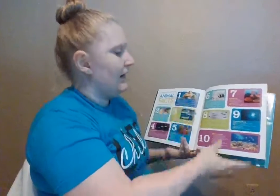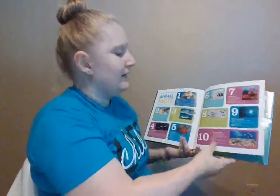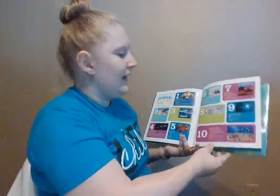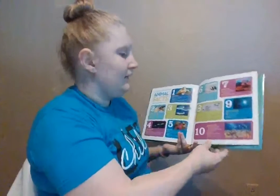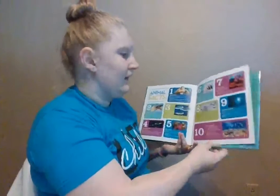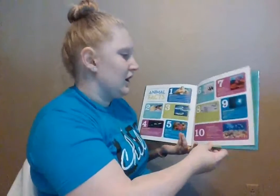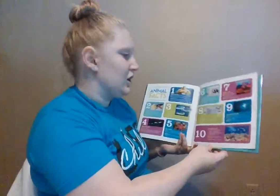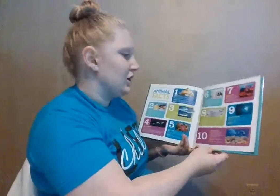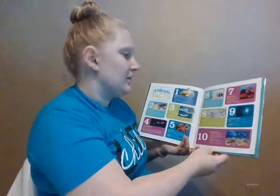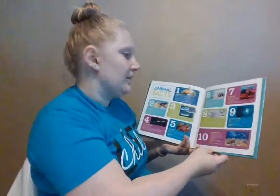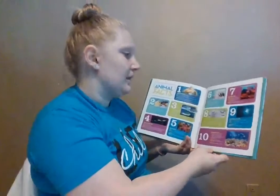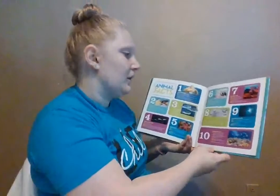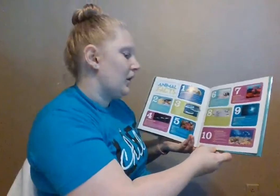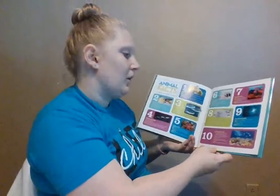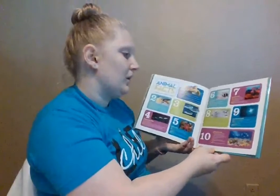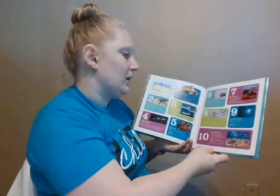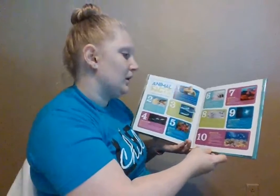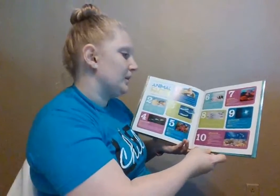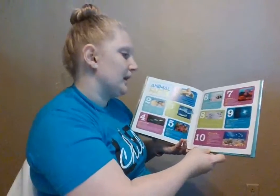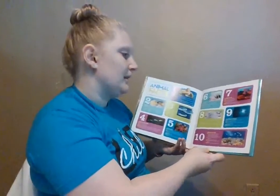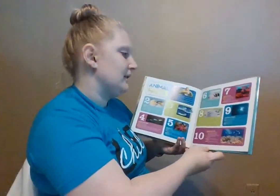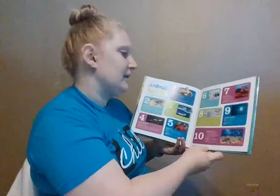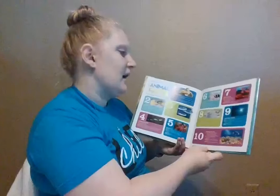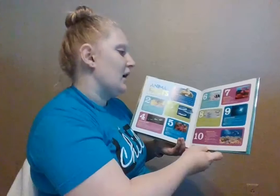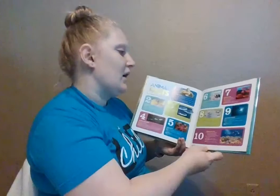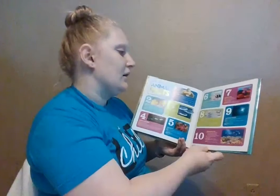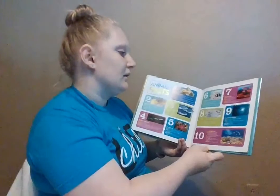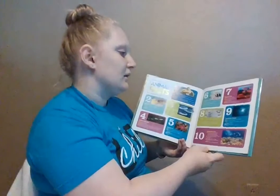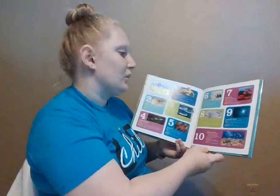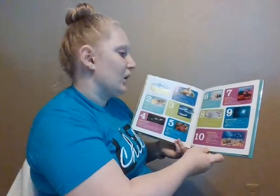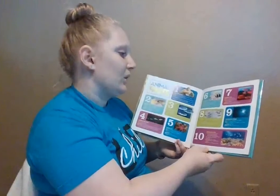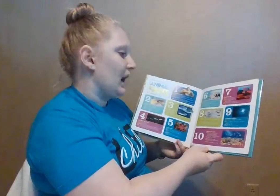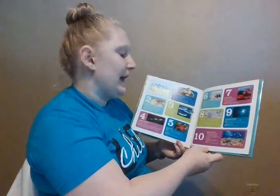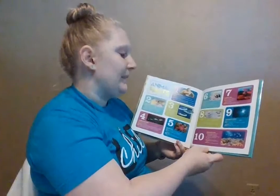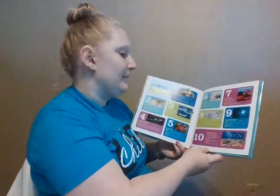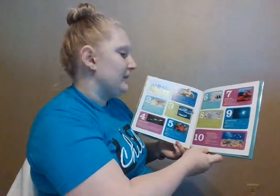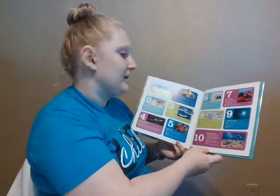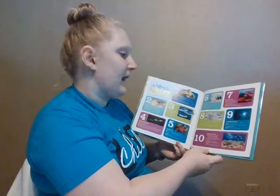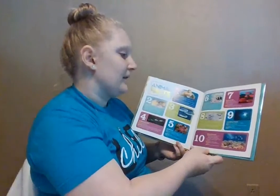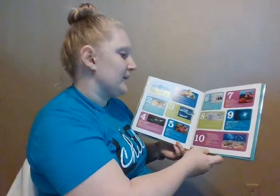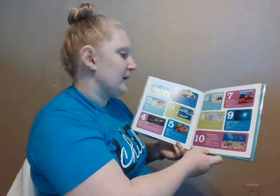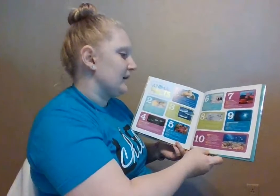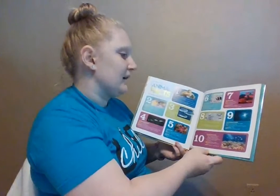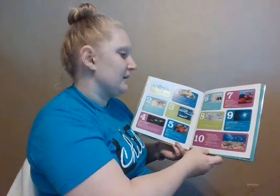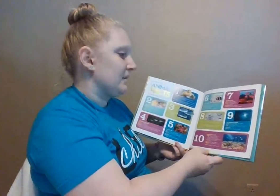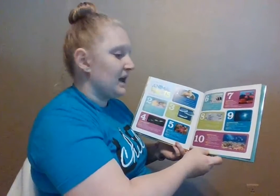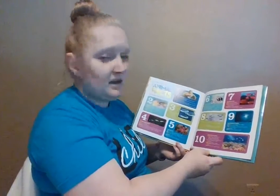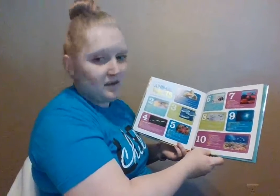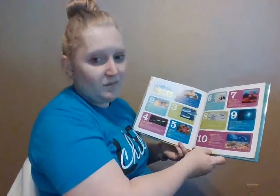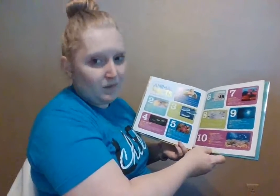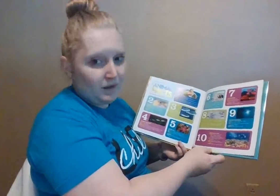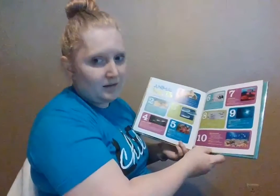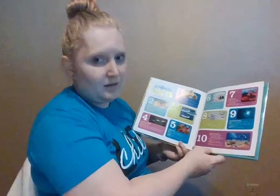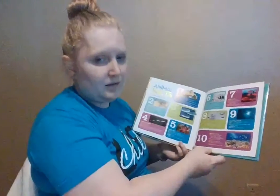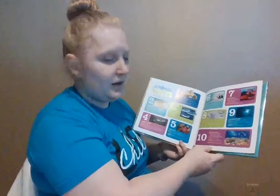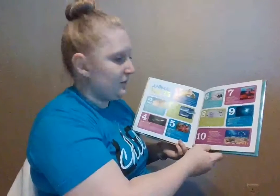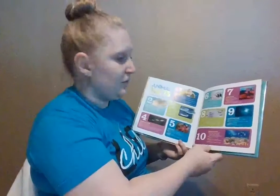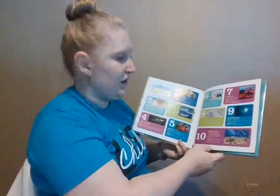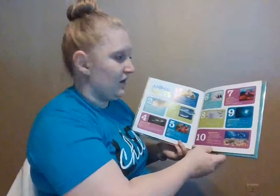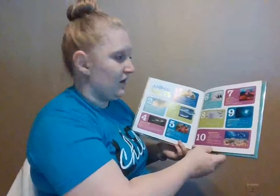Glass-eye fish. Home, coral reefs worldwide. Size about as long as a man's foot. So that's pretty long.